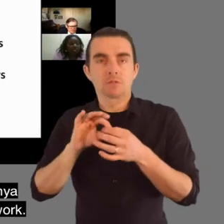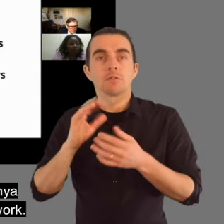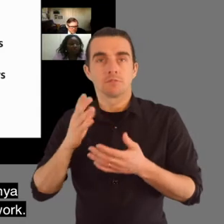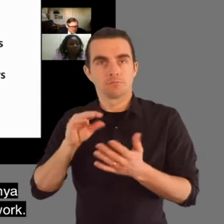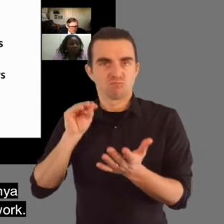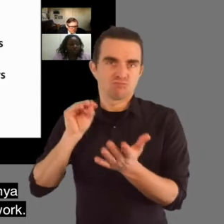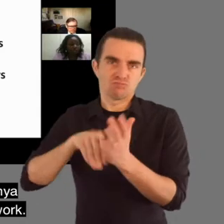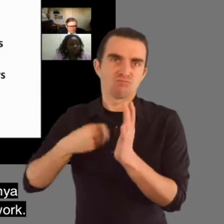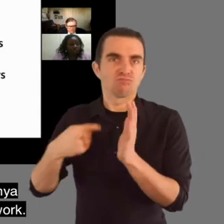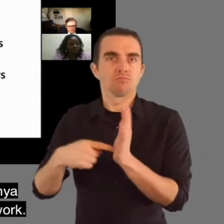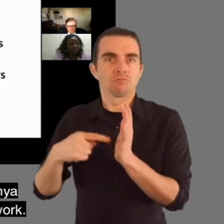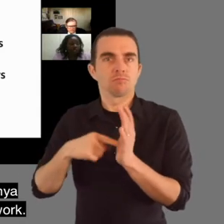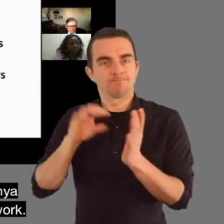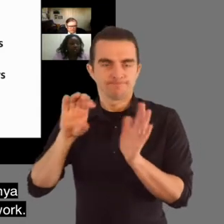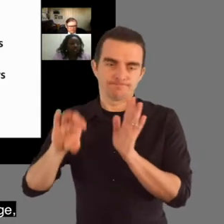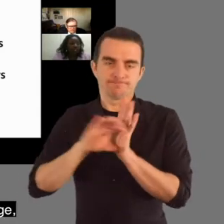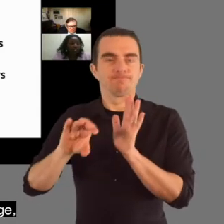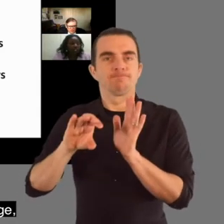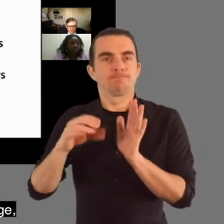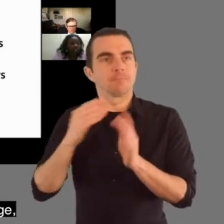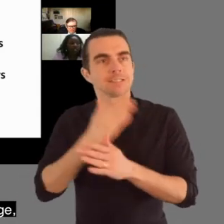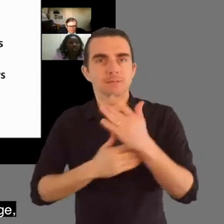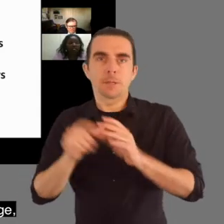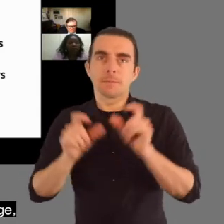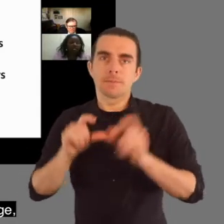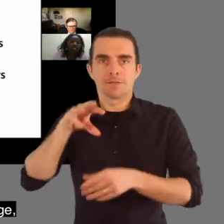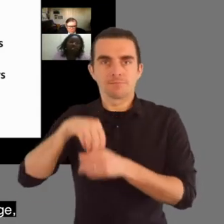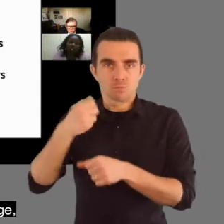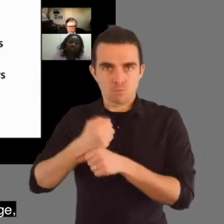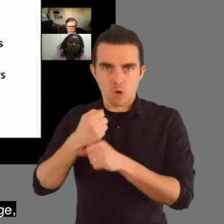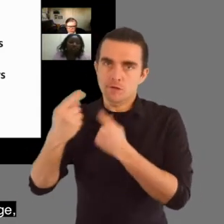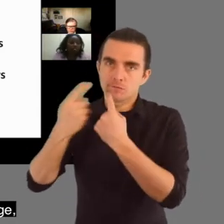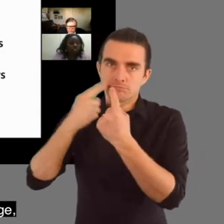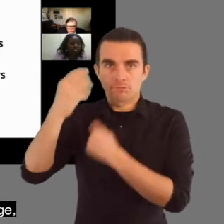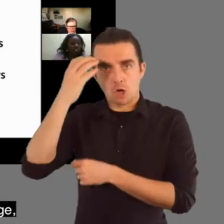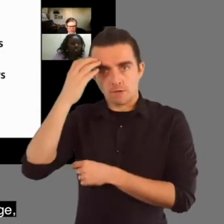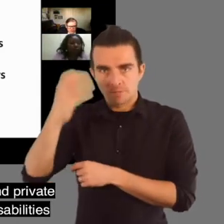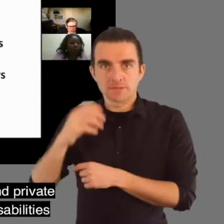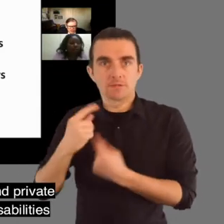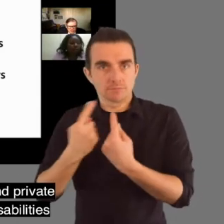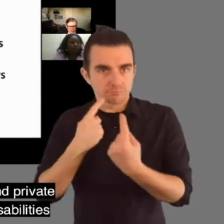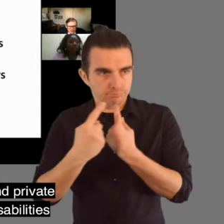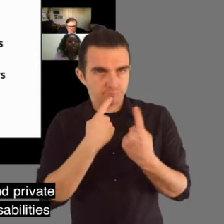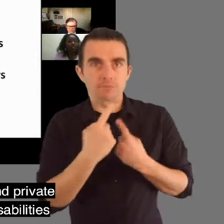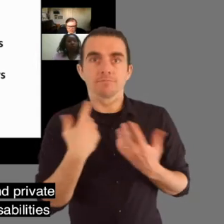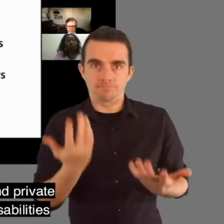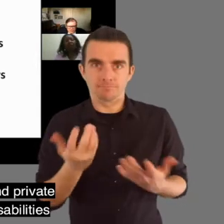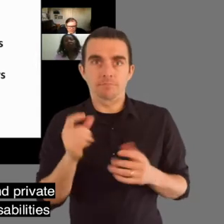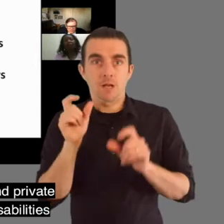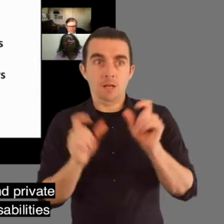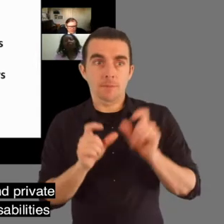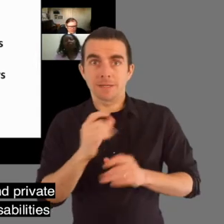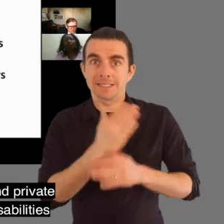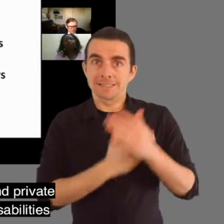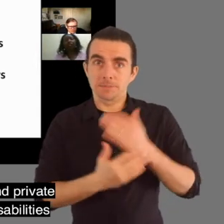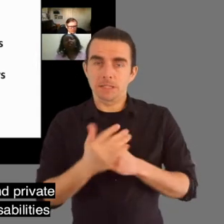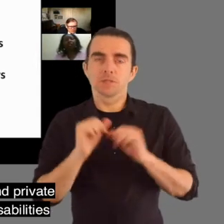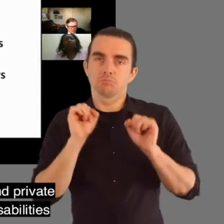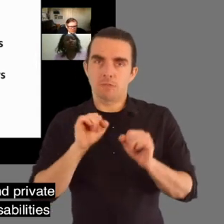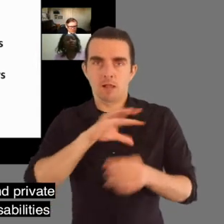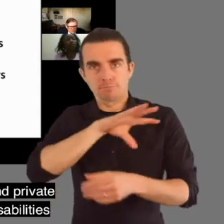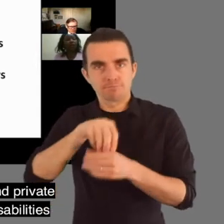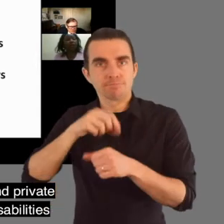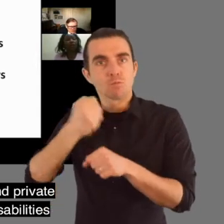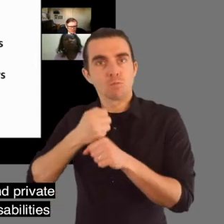and Disability Network. It has signed the Disability Charter for Change and partners with government and private sector